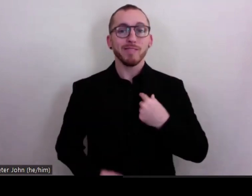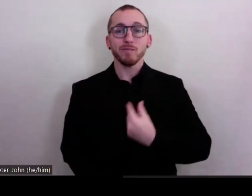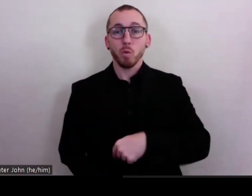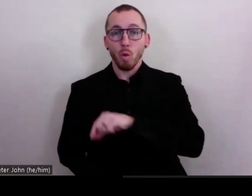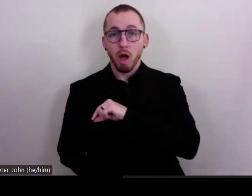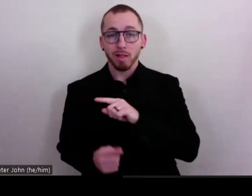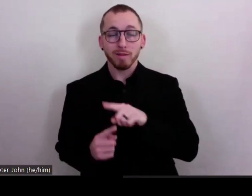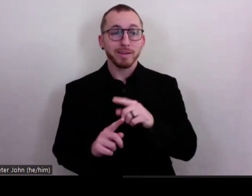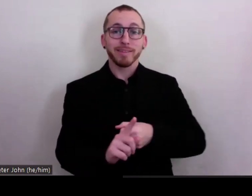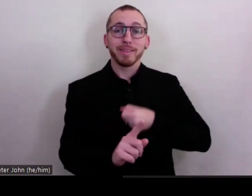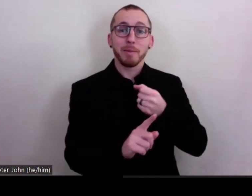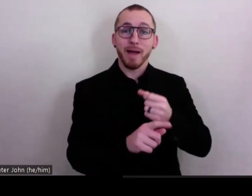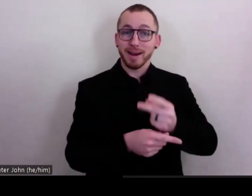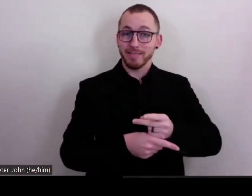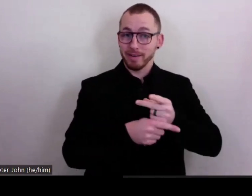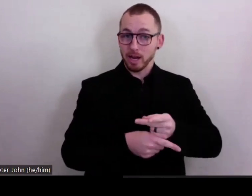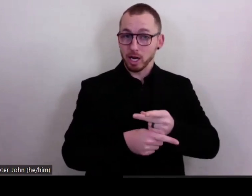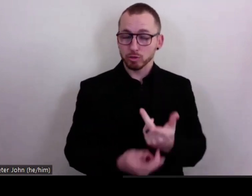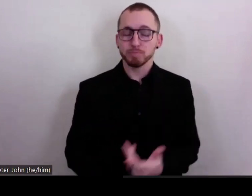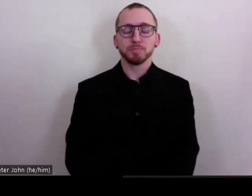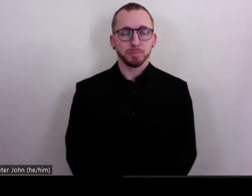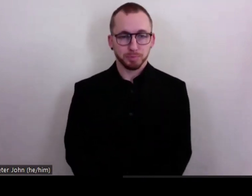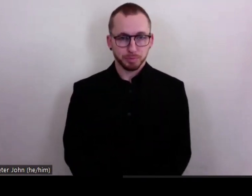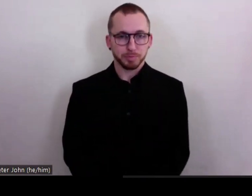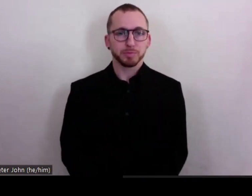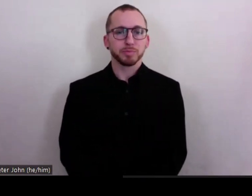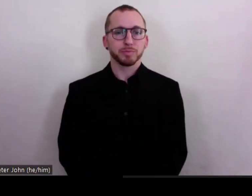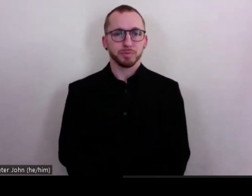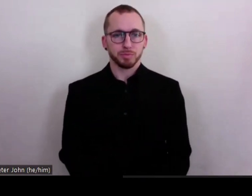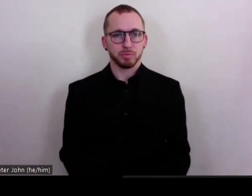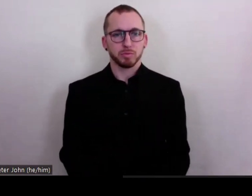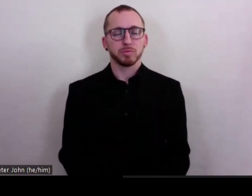And of course, when